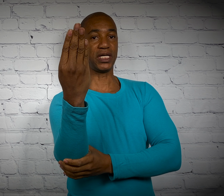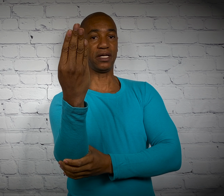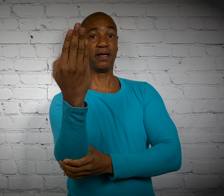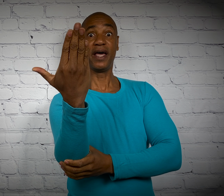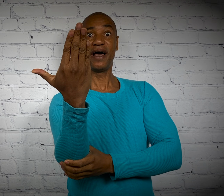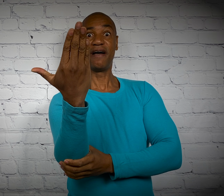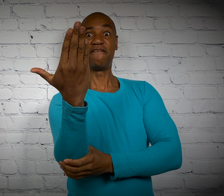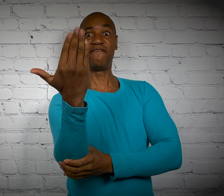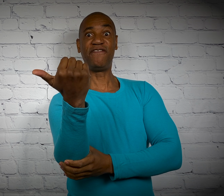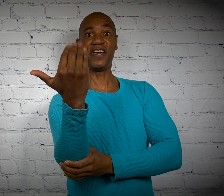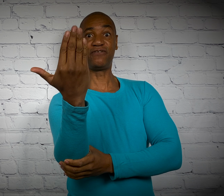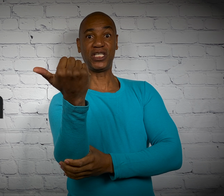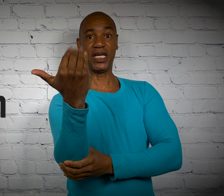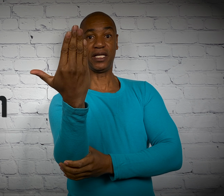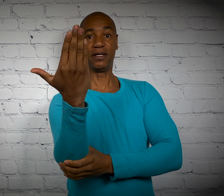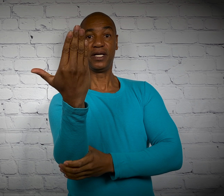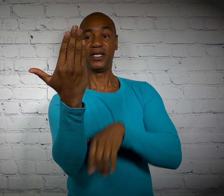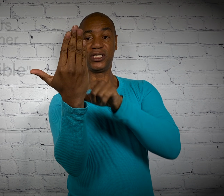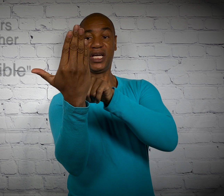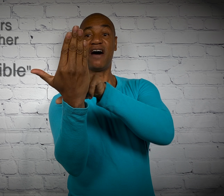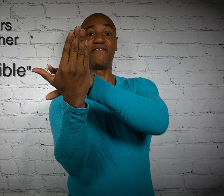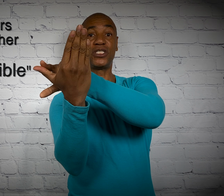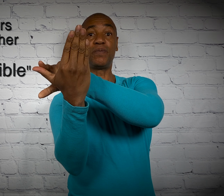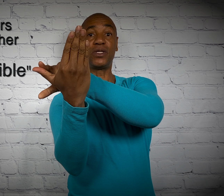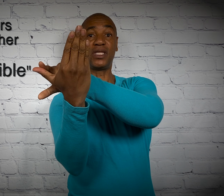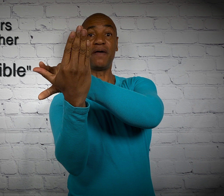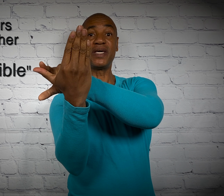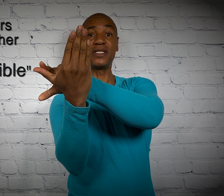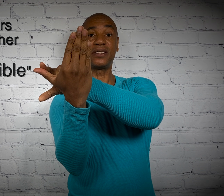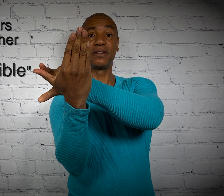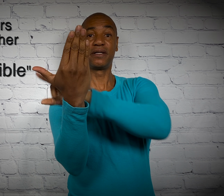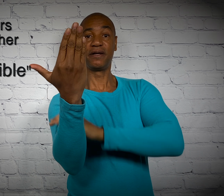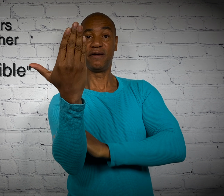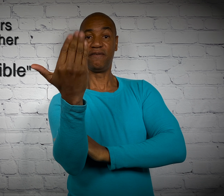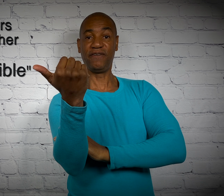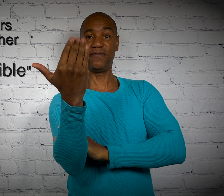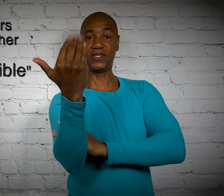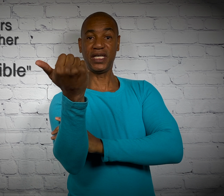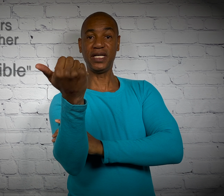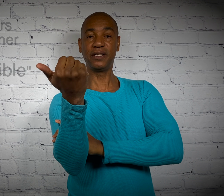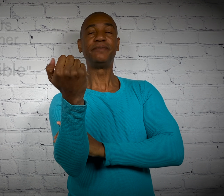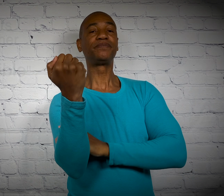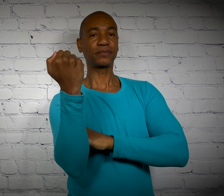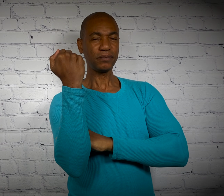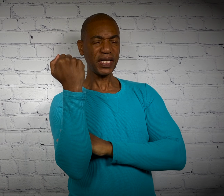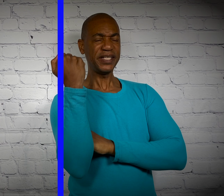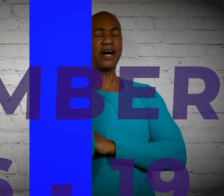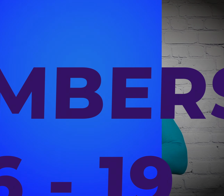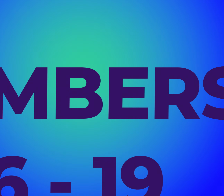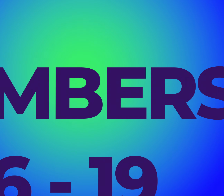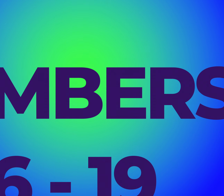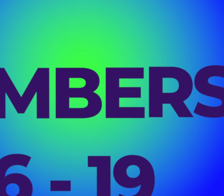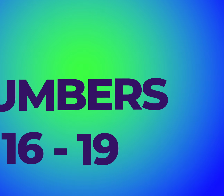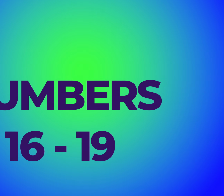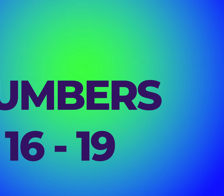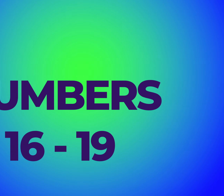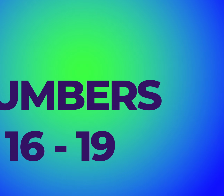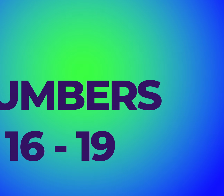14. 15. See how visible the thumb is? 15. Now for 16 through